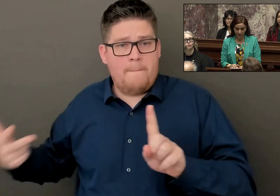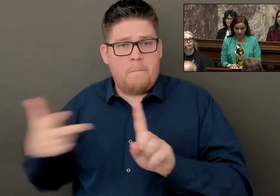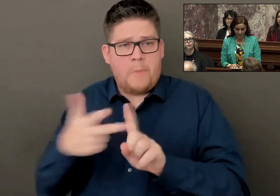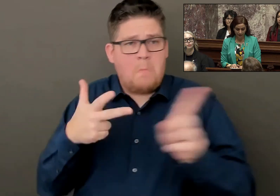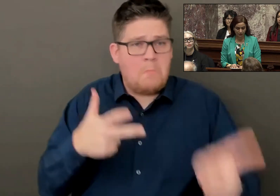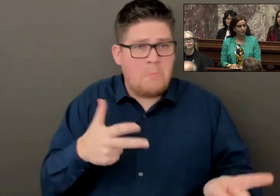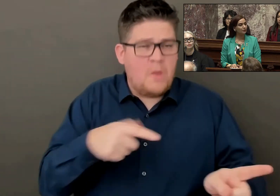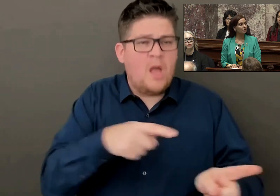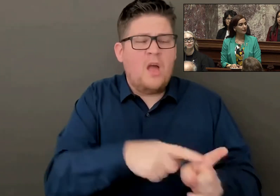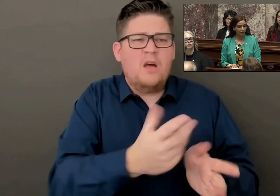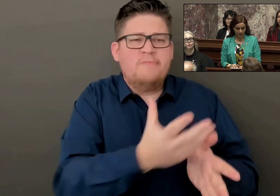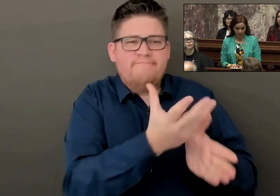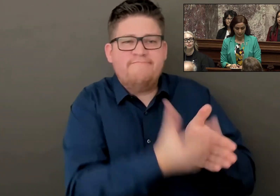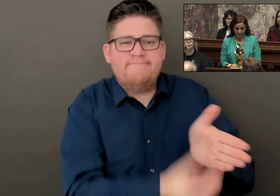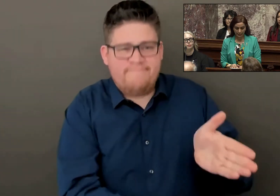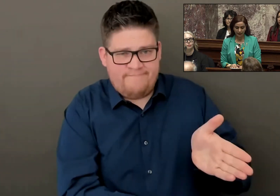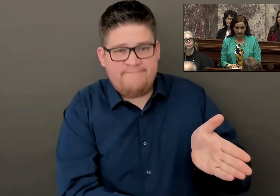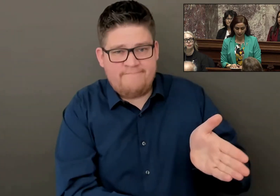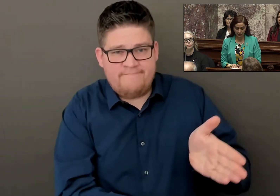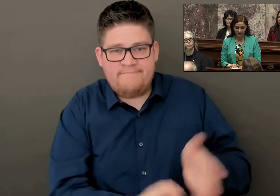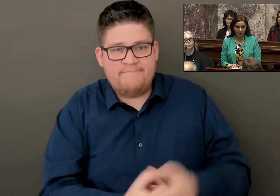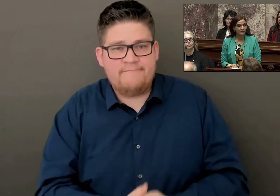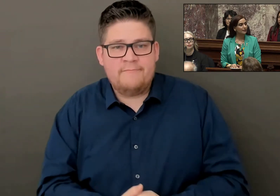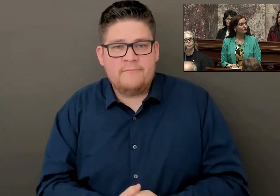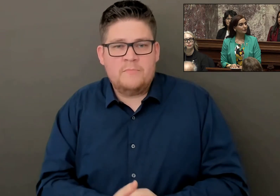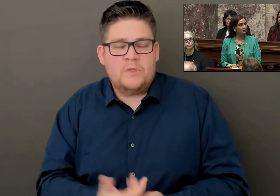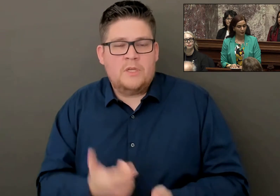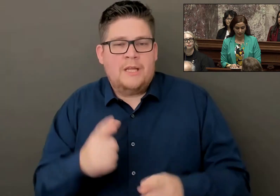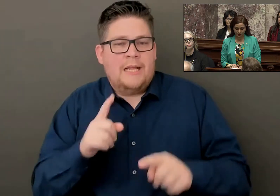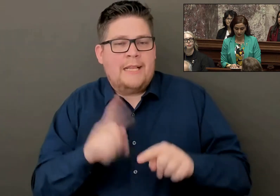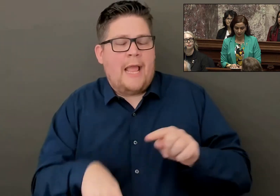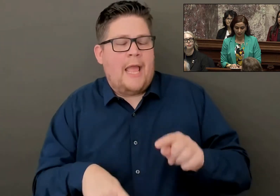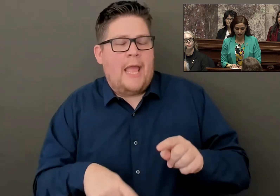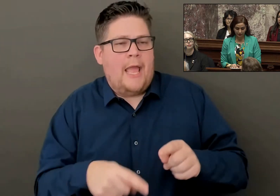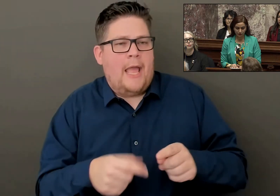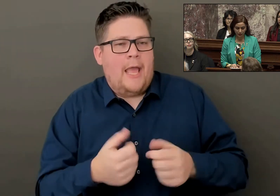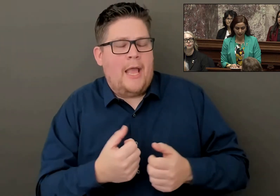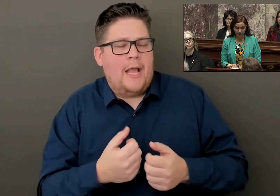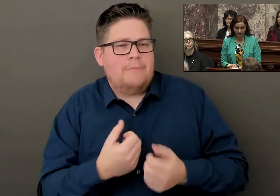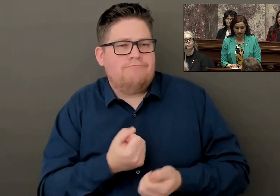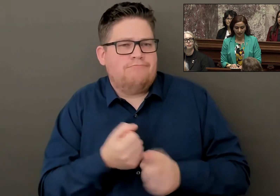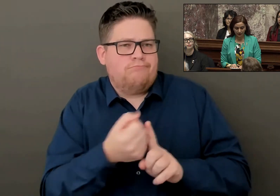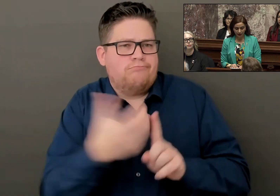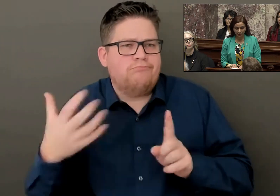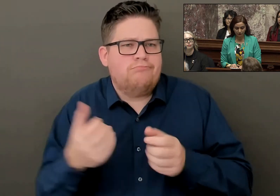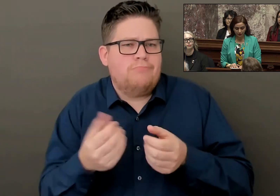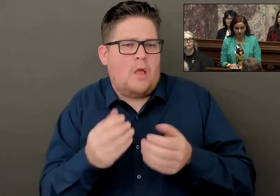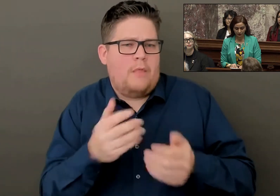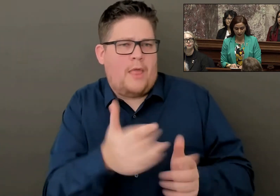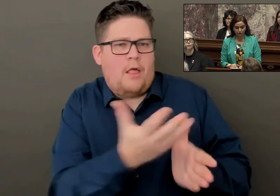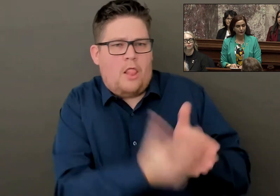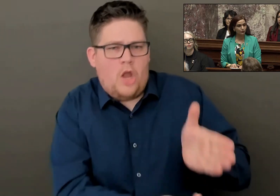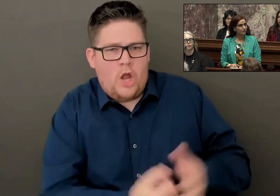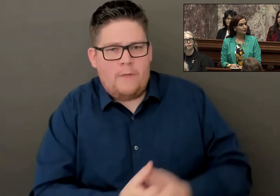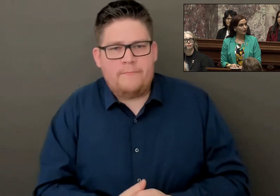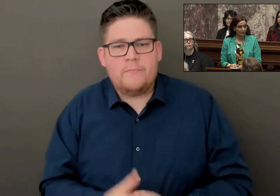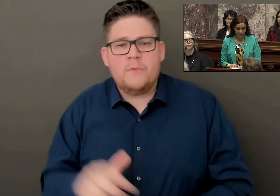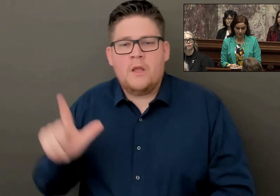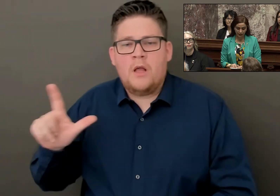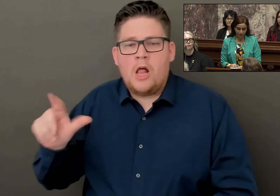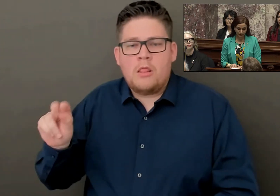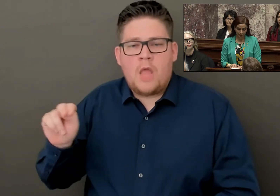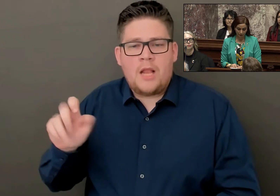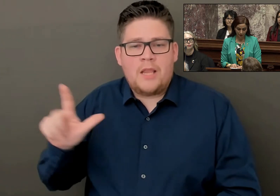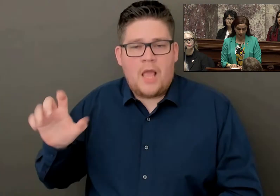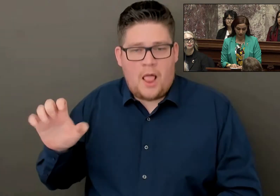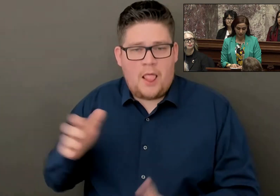of unimaginable grief, Lanella carried herself with grace, courage, and an unwavering love for those around us